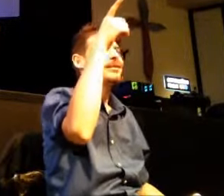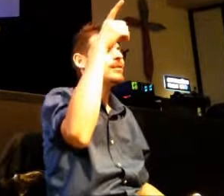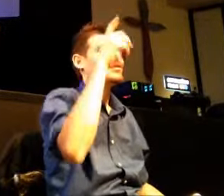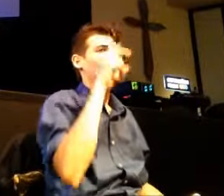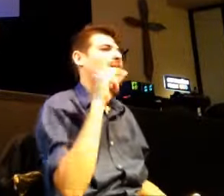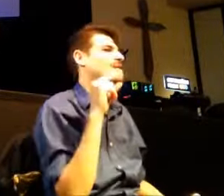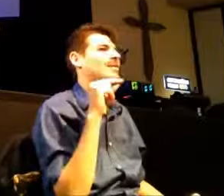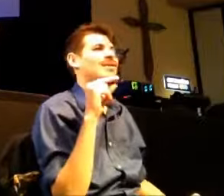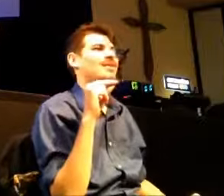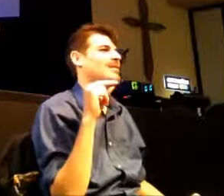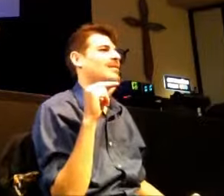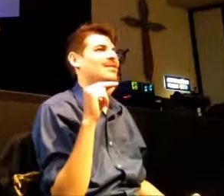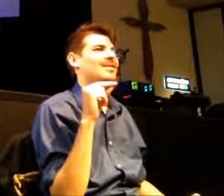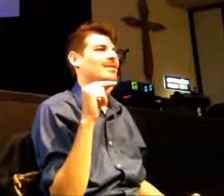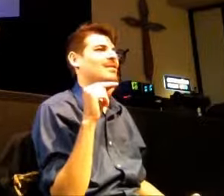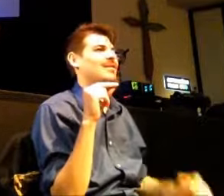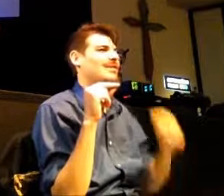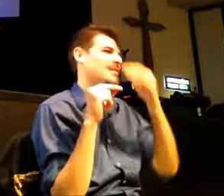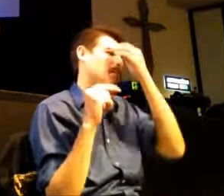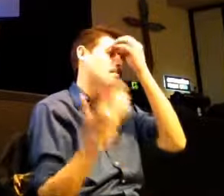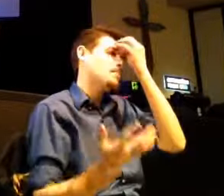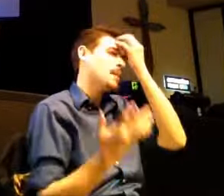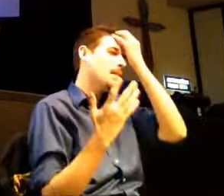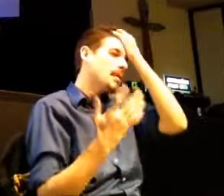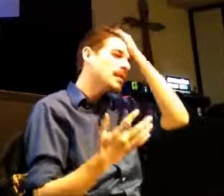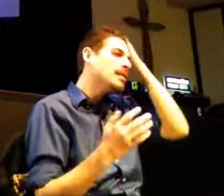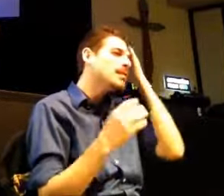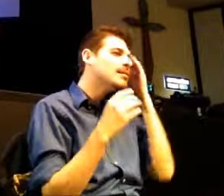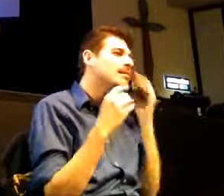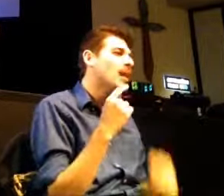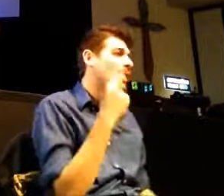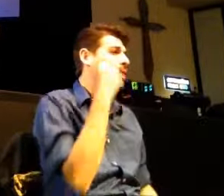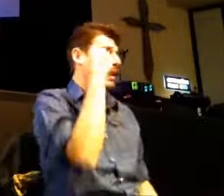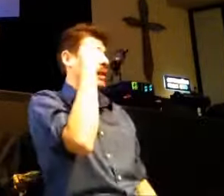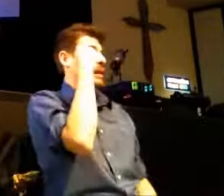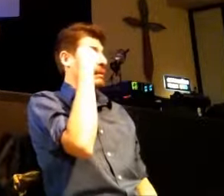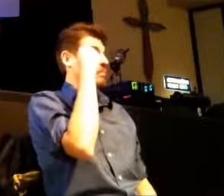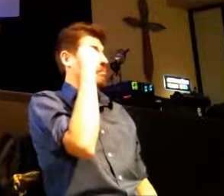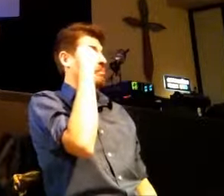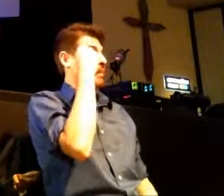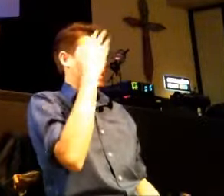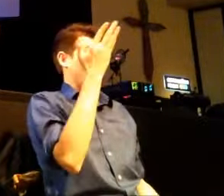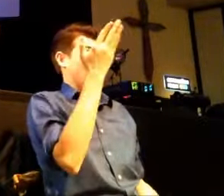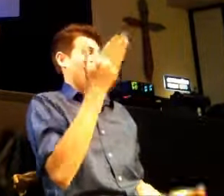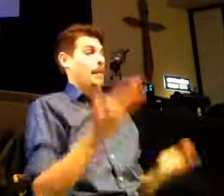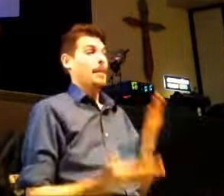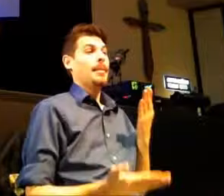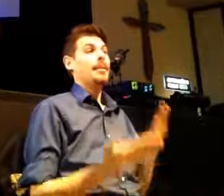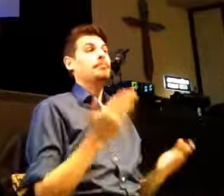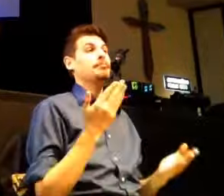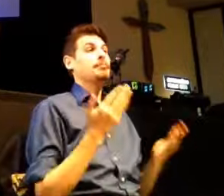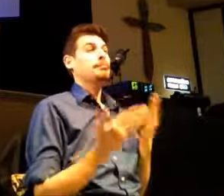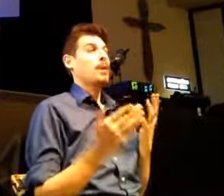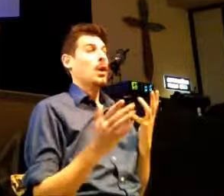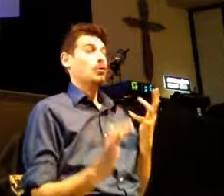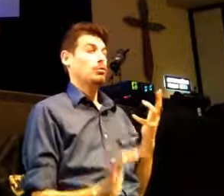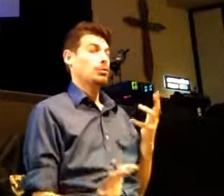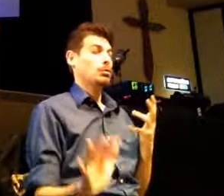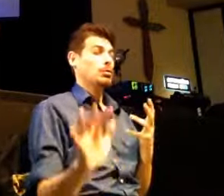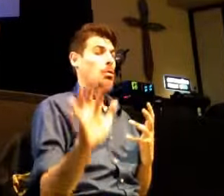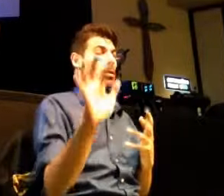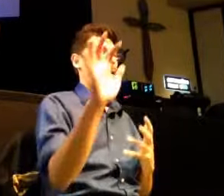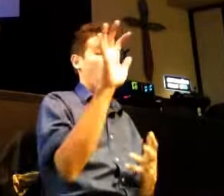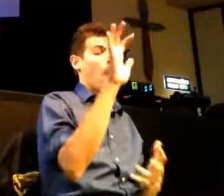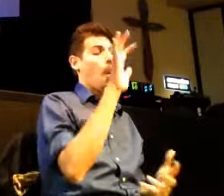But have you ever thought or considered that maybe in the midst of that storm, when you